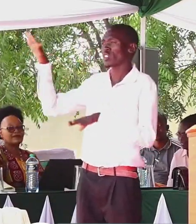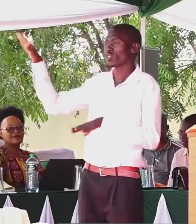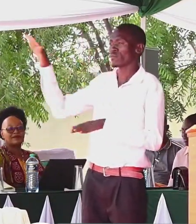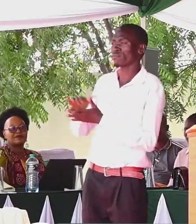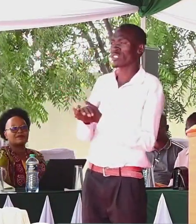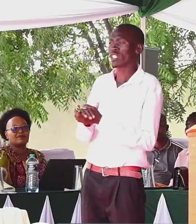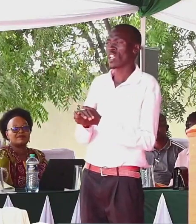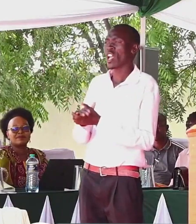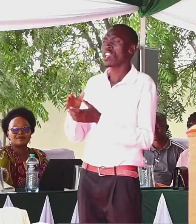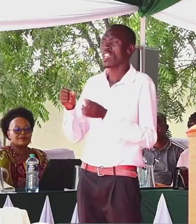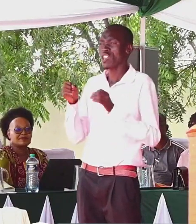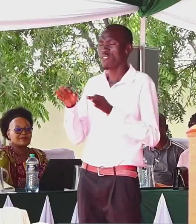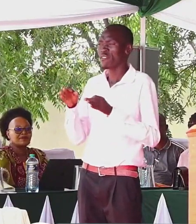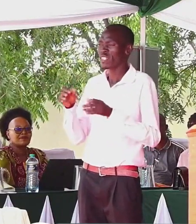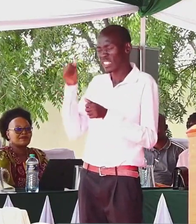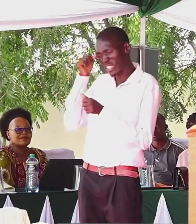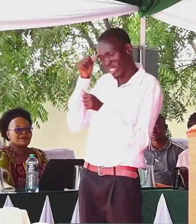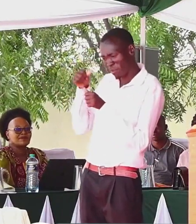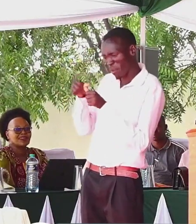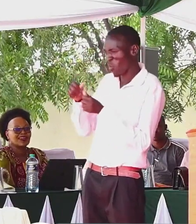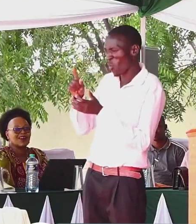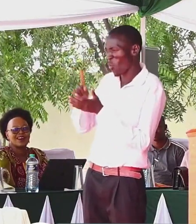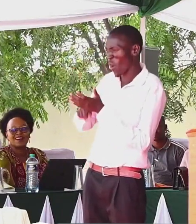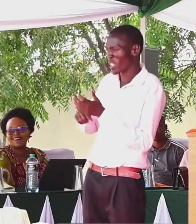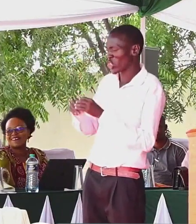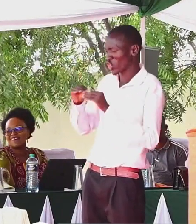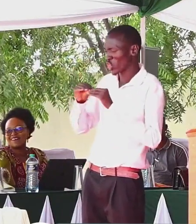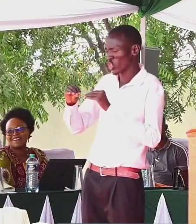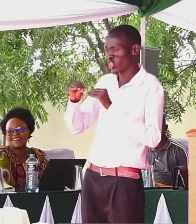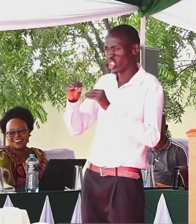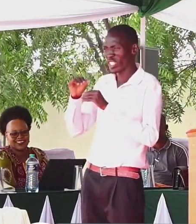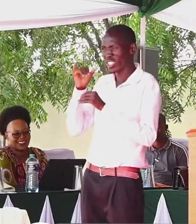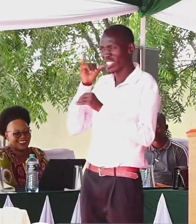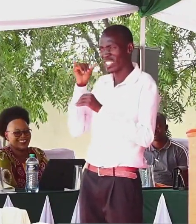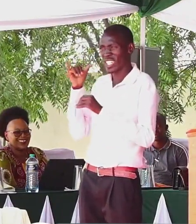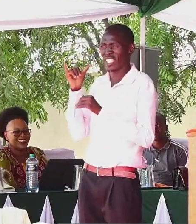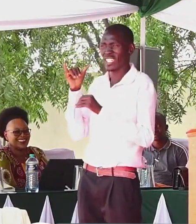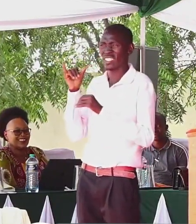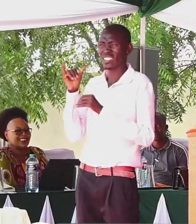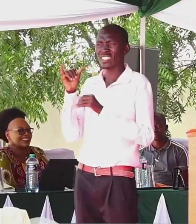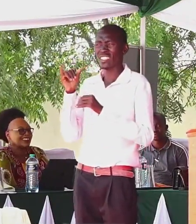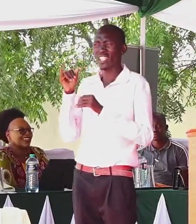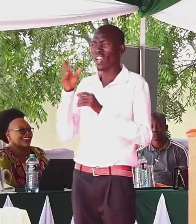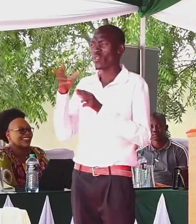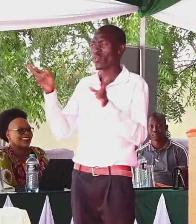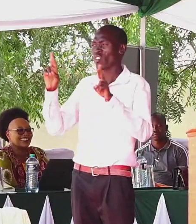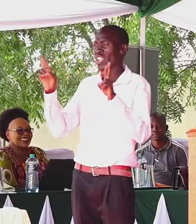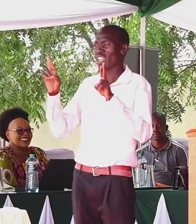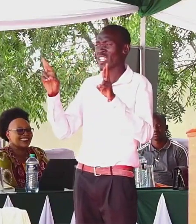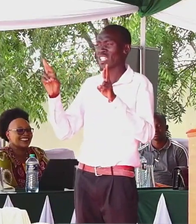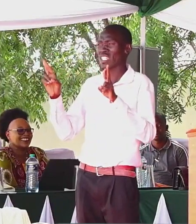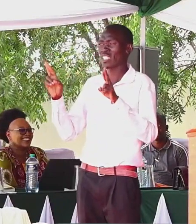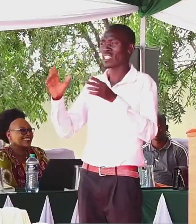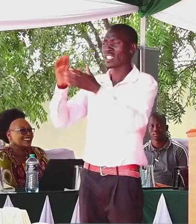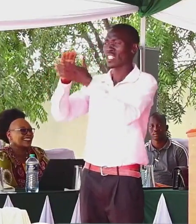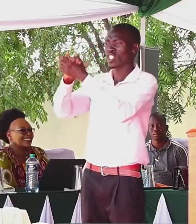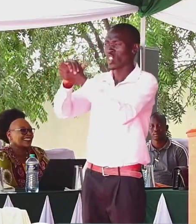see if we can still remember what we had talked about yesterday. Now, are you ready?